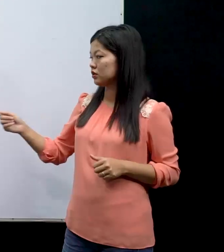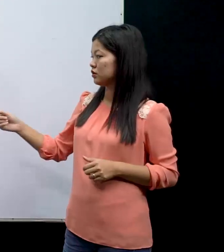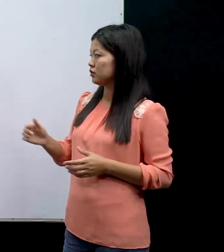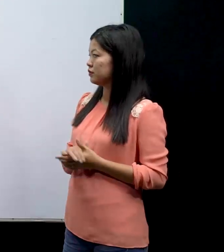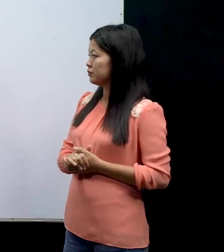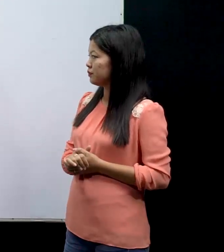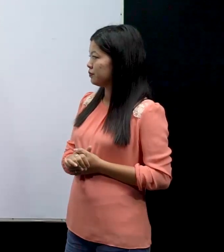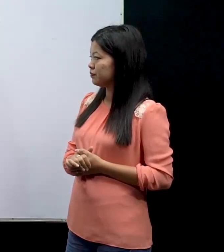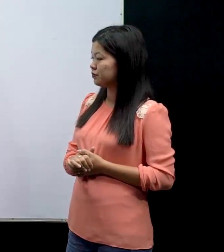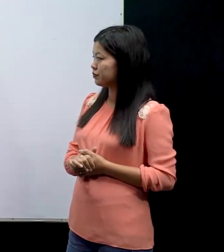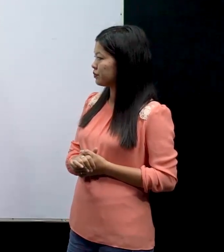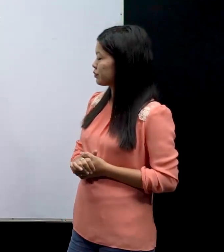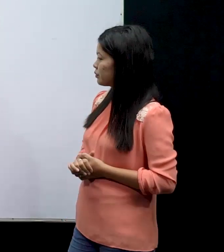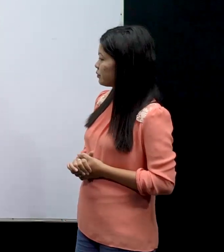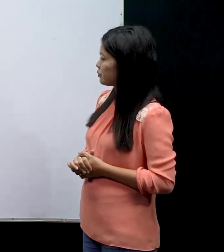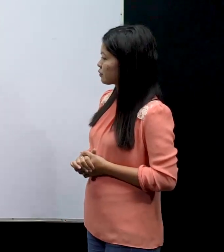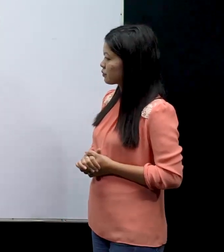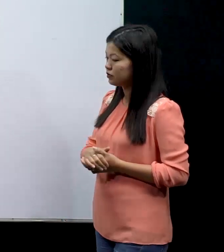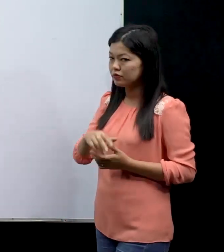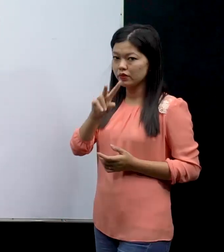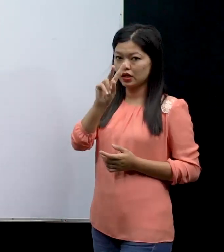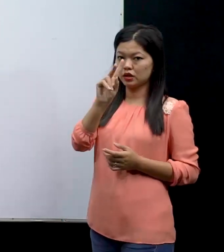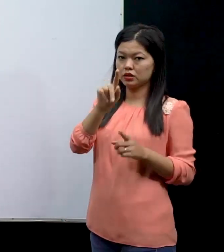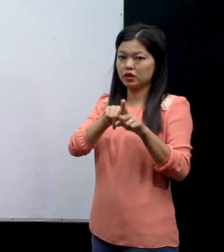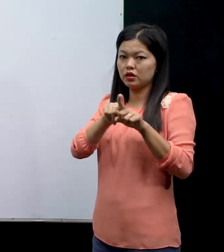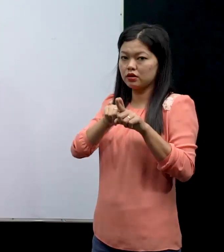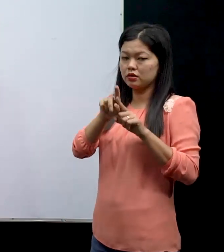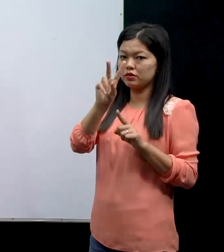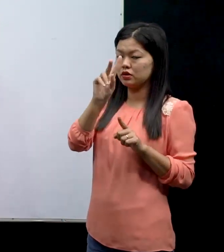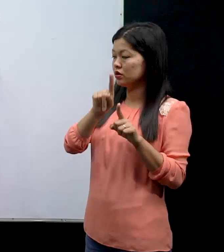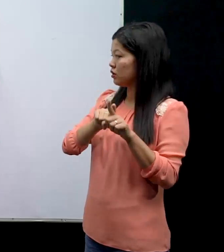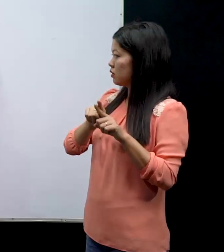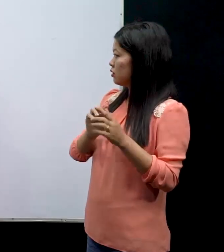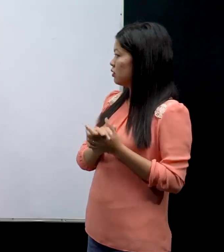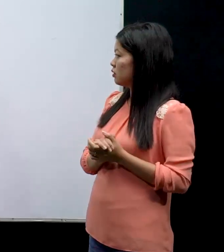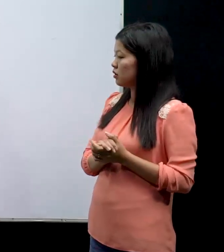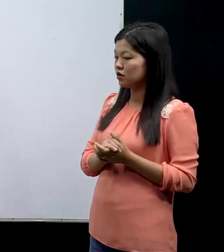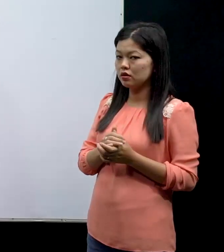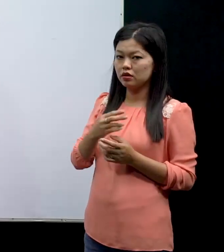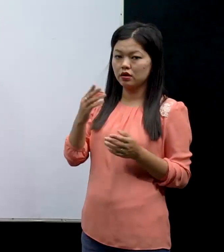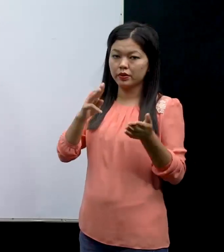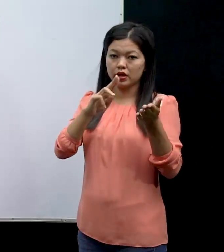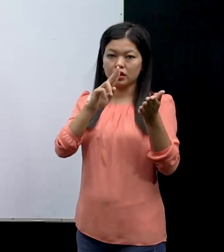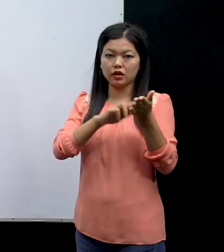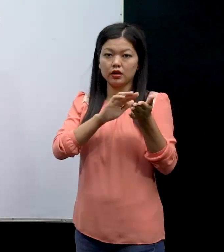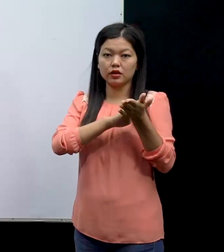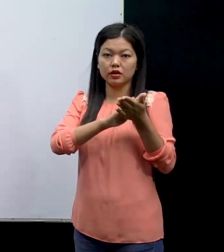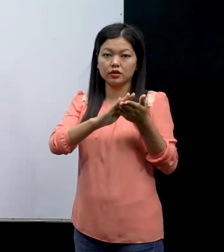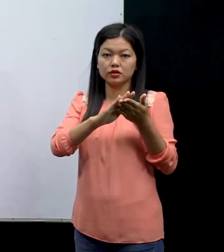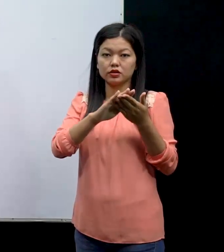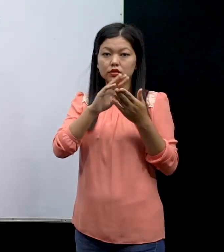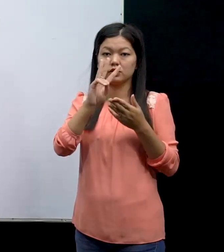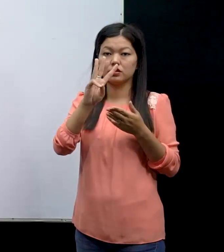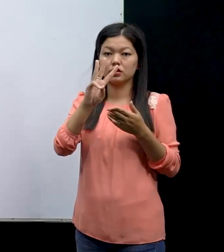see another compound. Let's see for ammonia. Okay, NH3 is